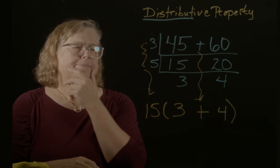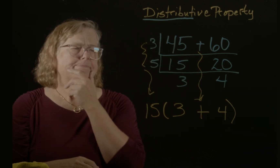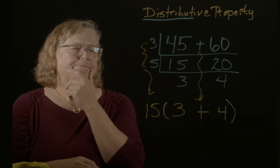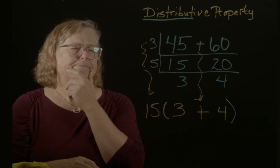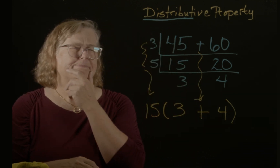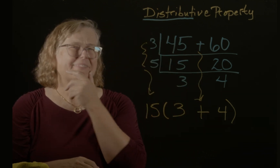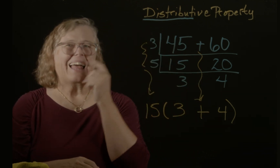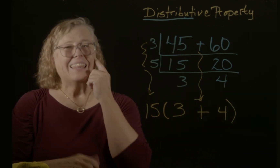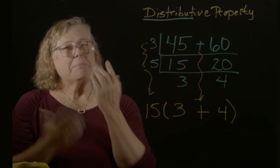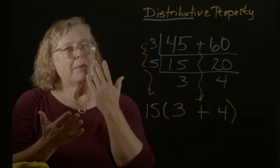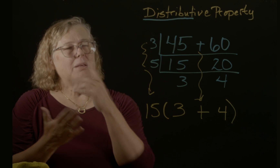That's it.